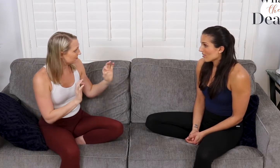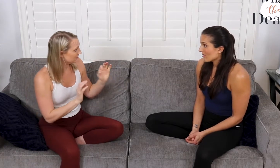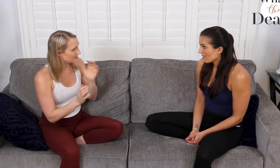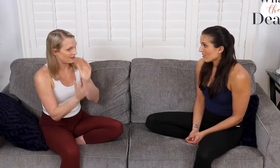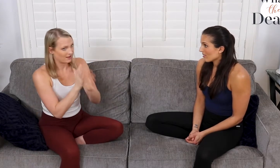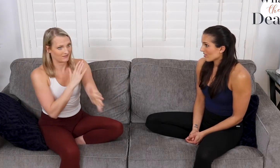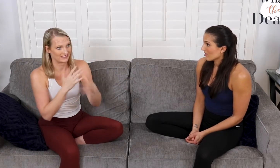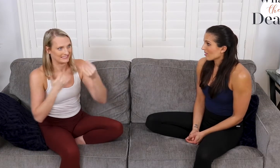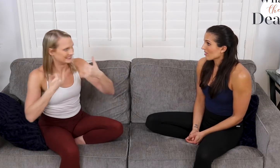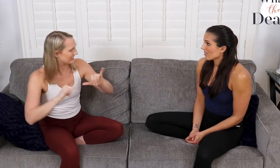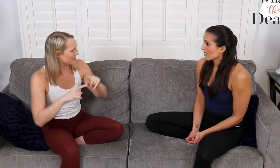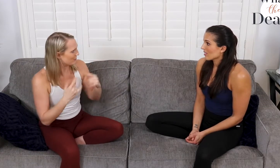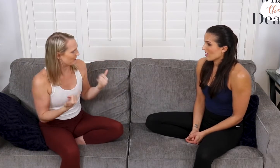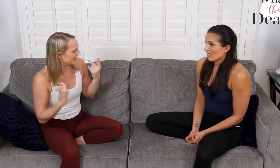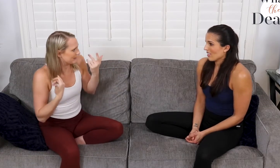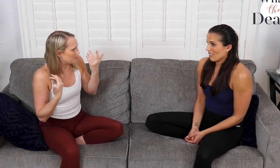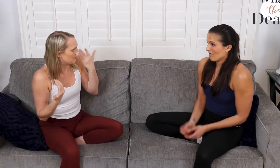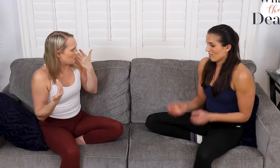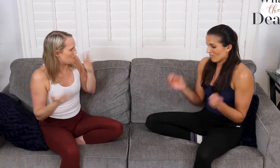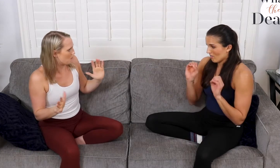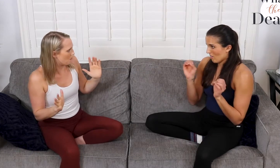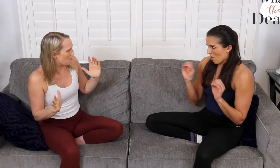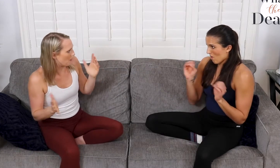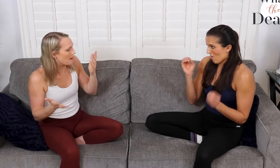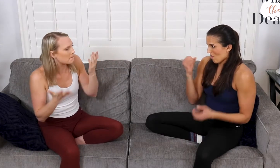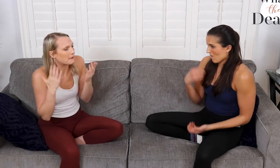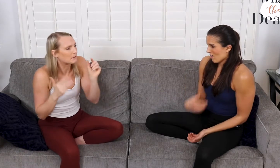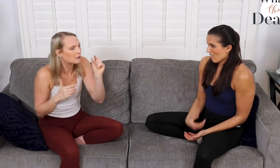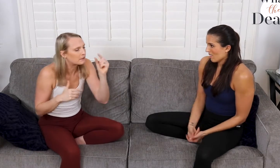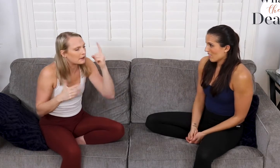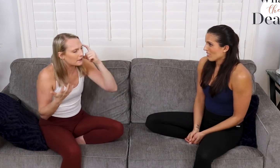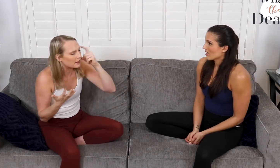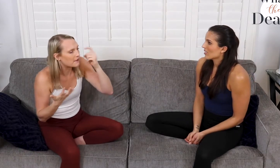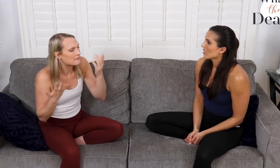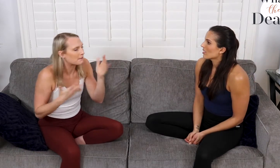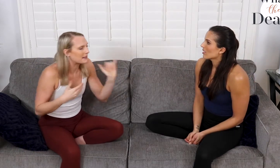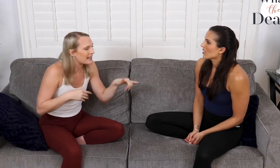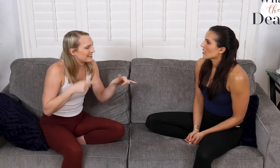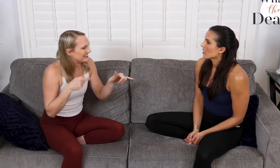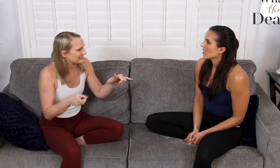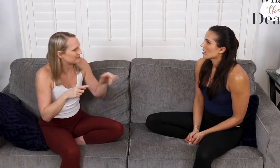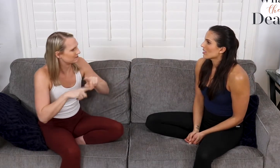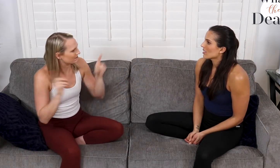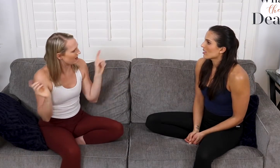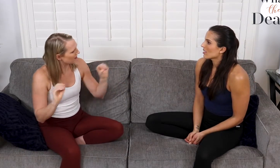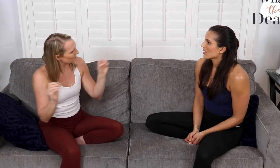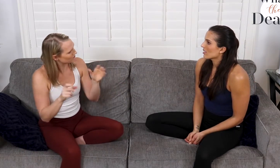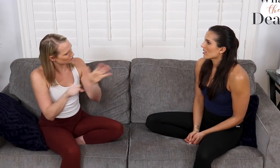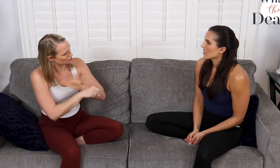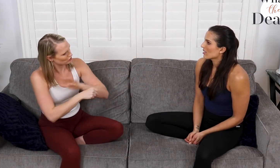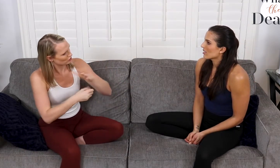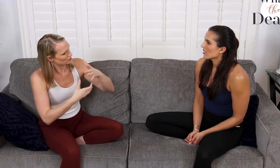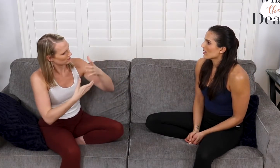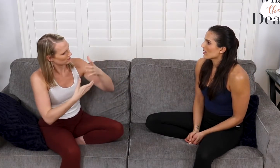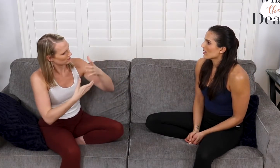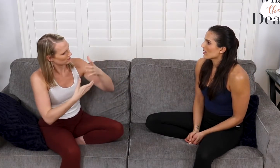not knowing what was going on. What was the question? Was it important? Was it not? Do we just follow the signs? And